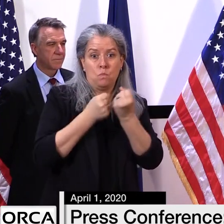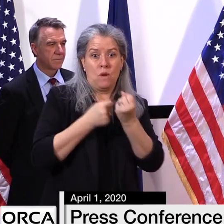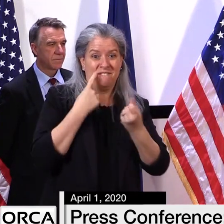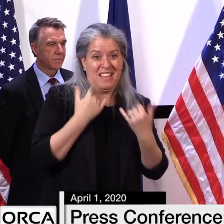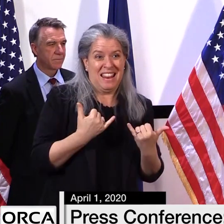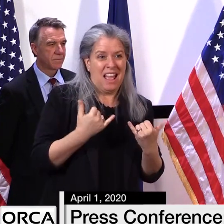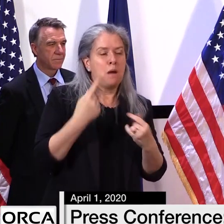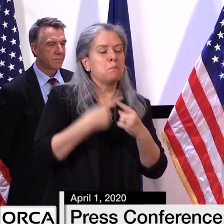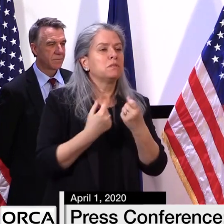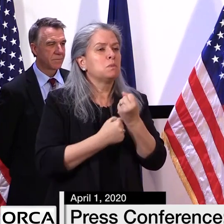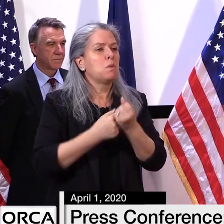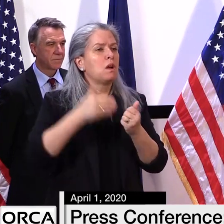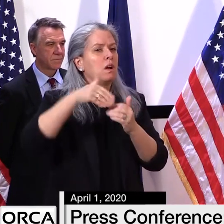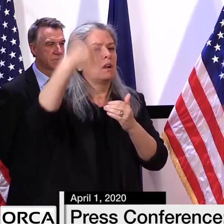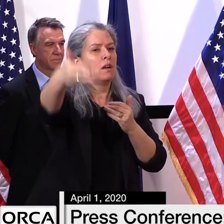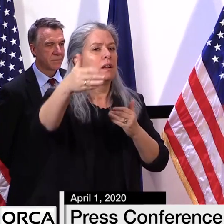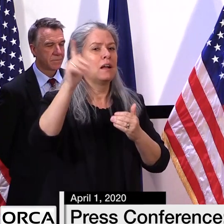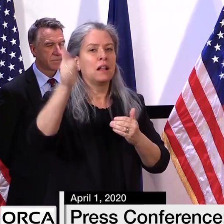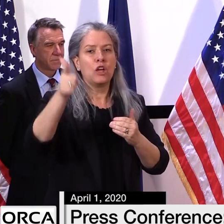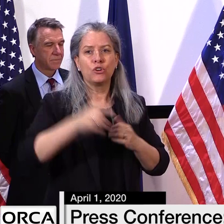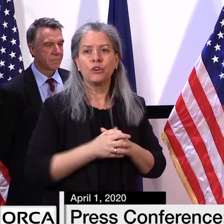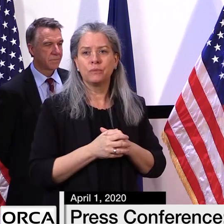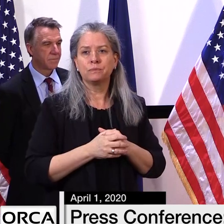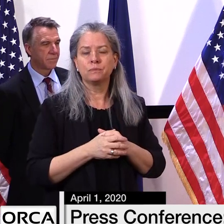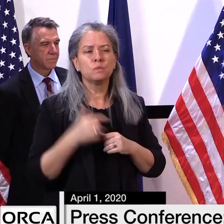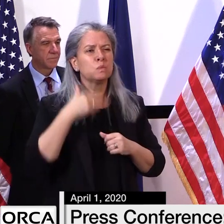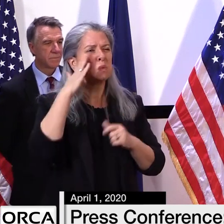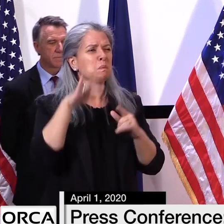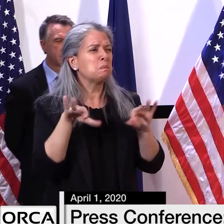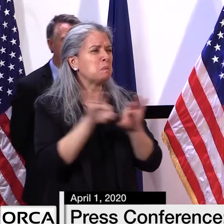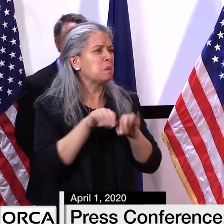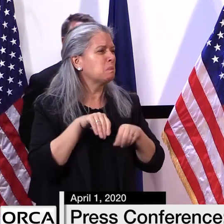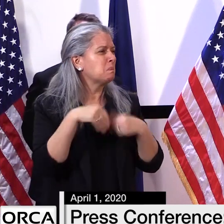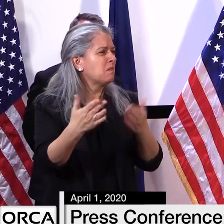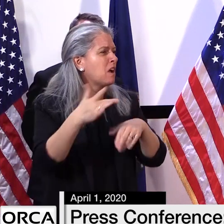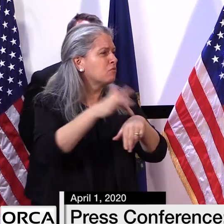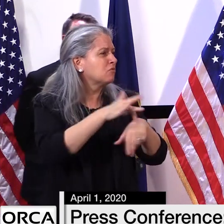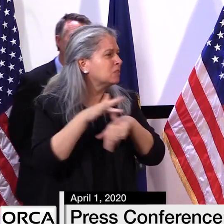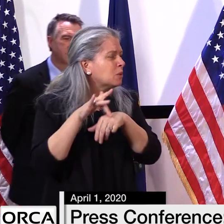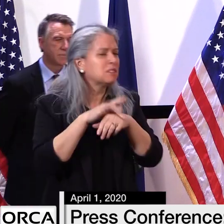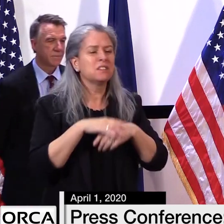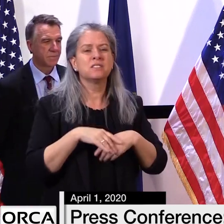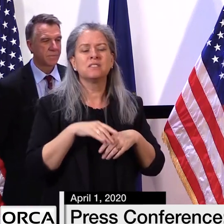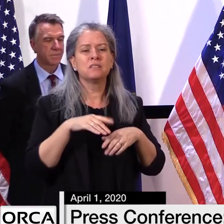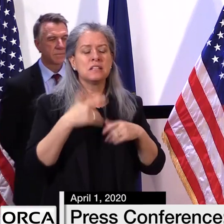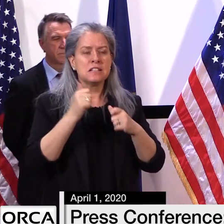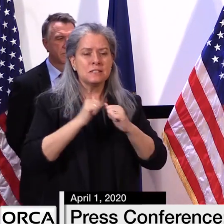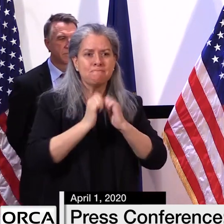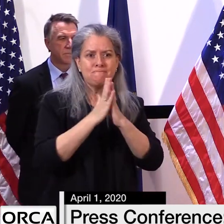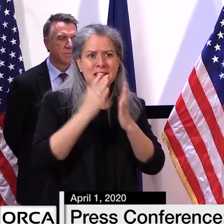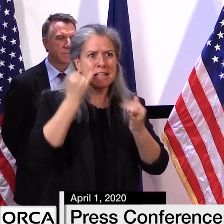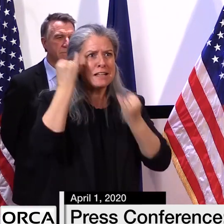try to assist those in need by providing resources and creating initiatives that will allow